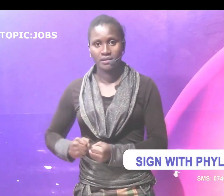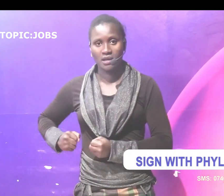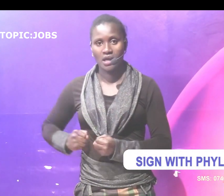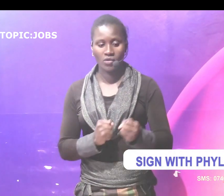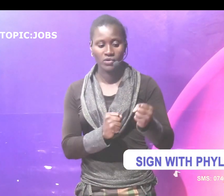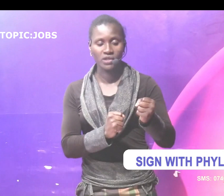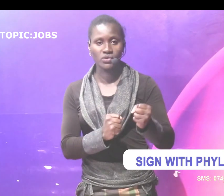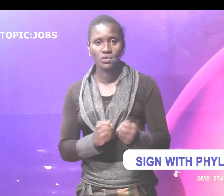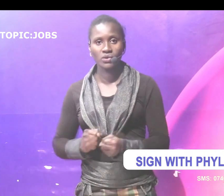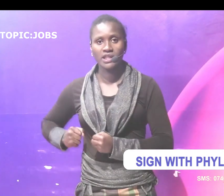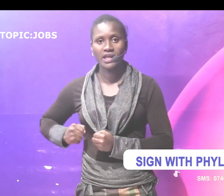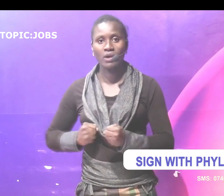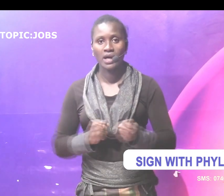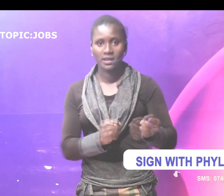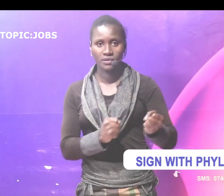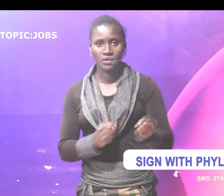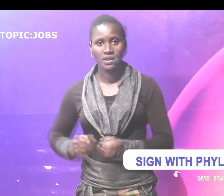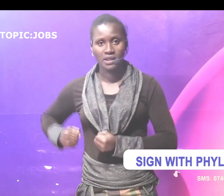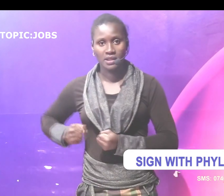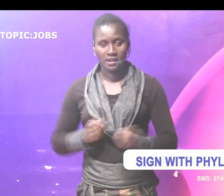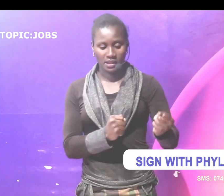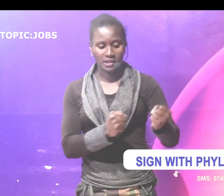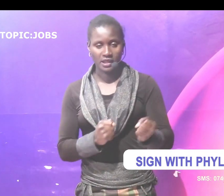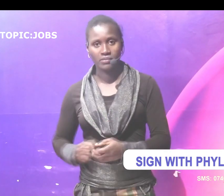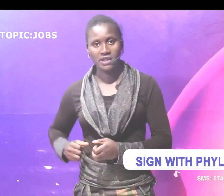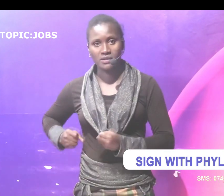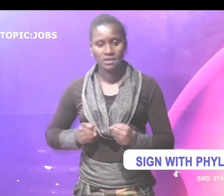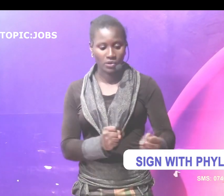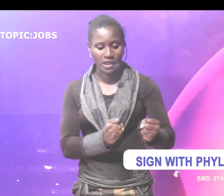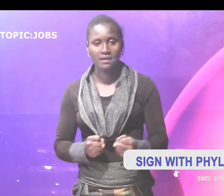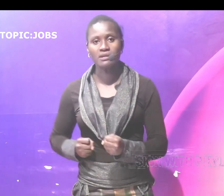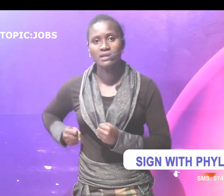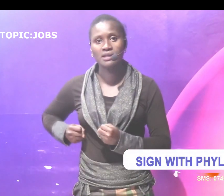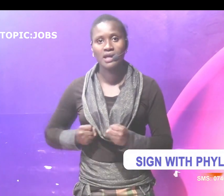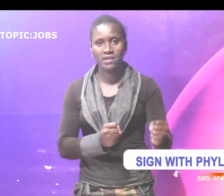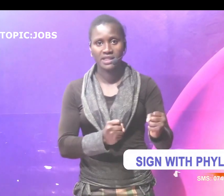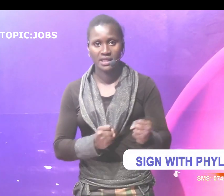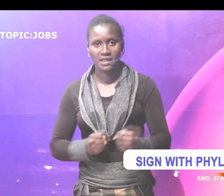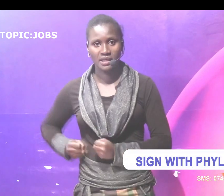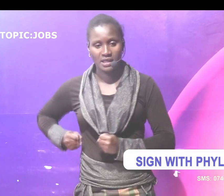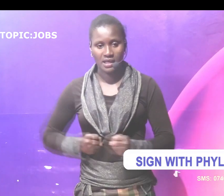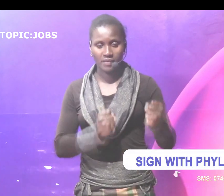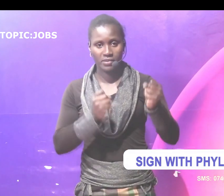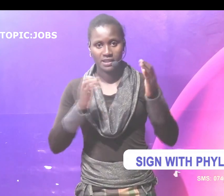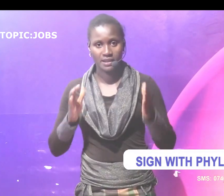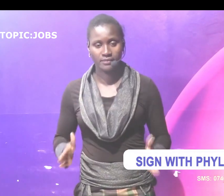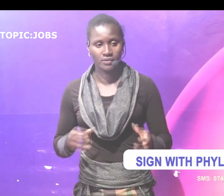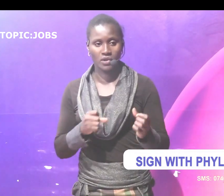How they do their work. So in carpentry, so like this, carpenter, a carpenter. When